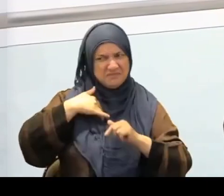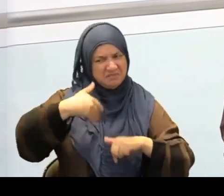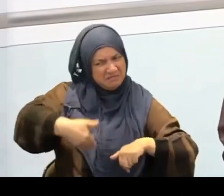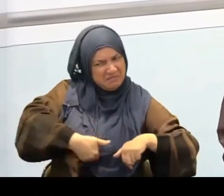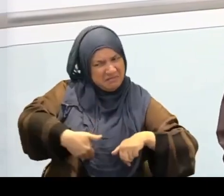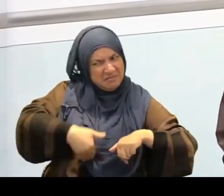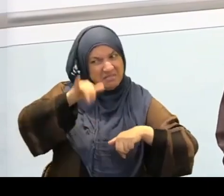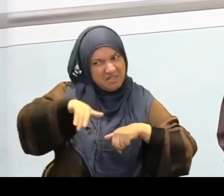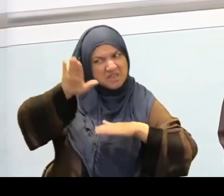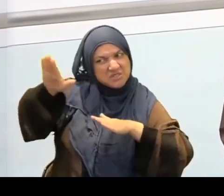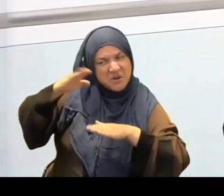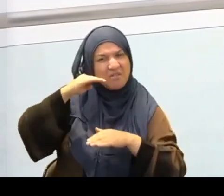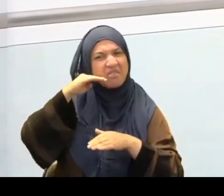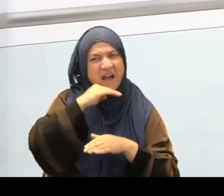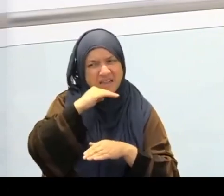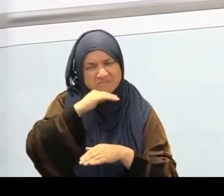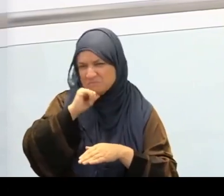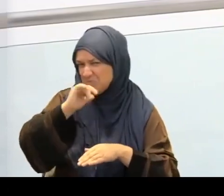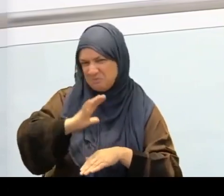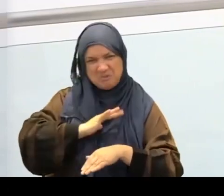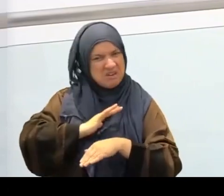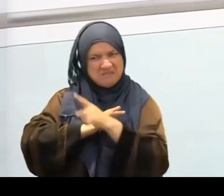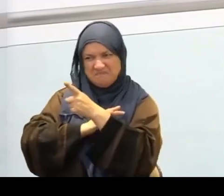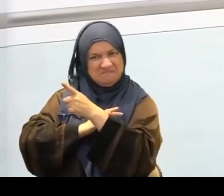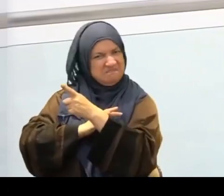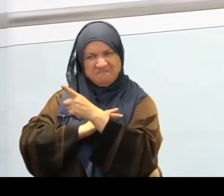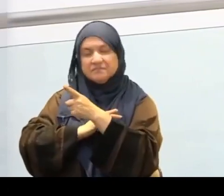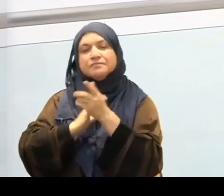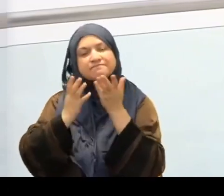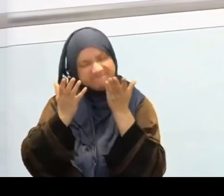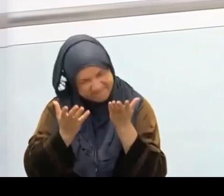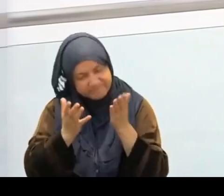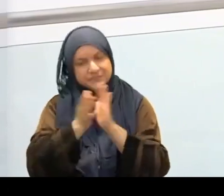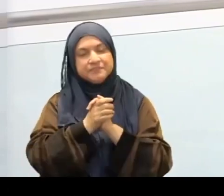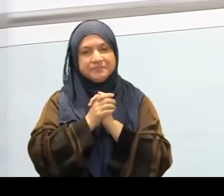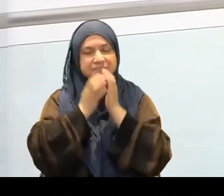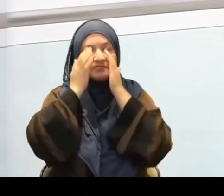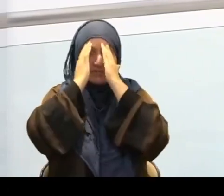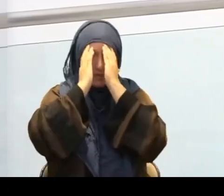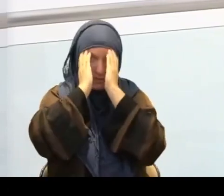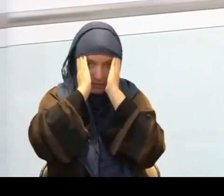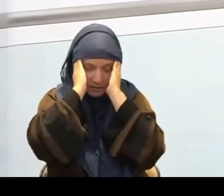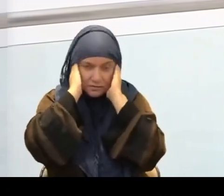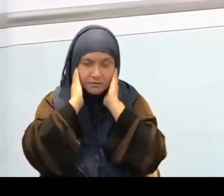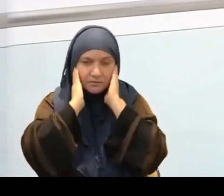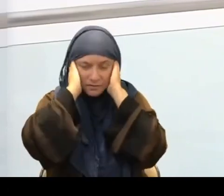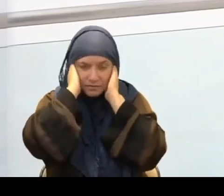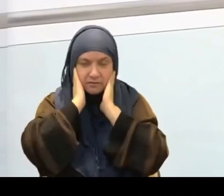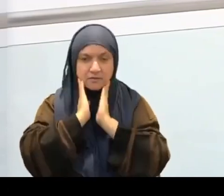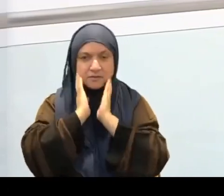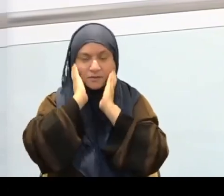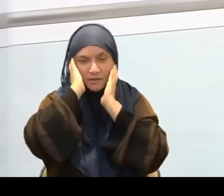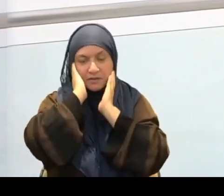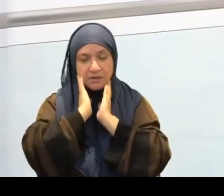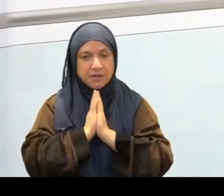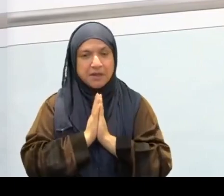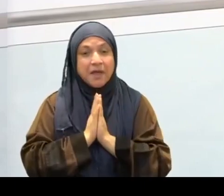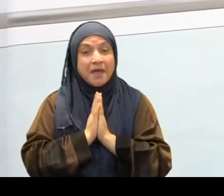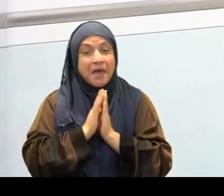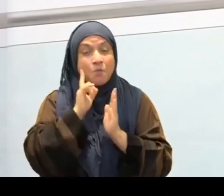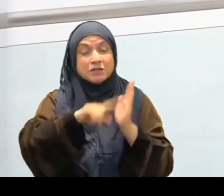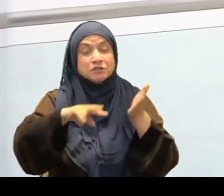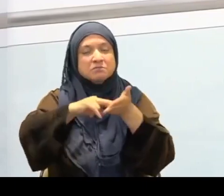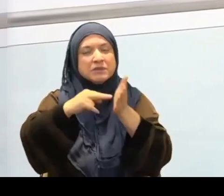really speaks to the more subtle forms of indecency. What do I mean by that?